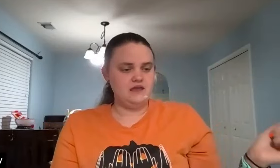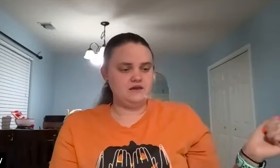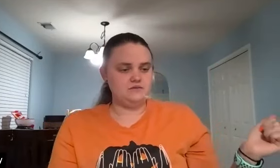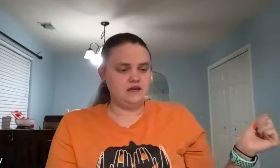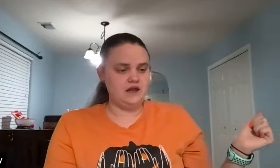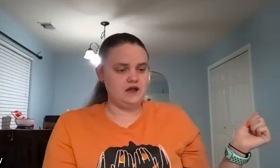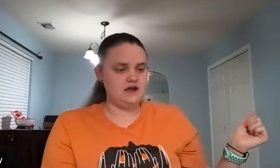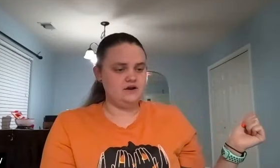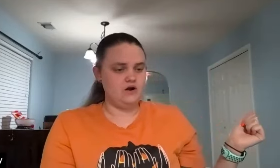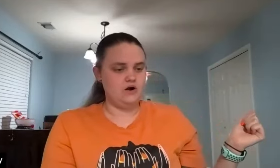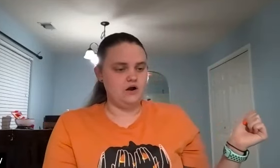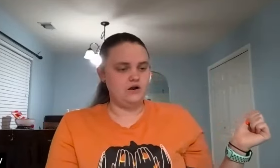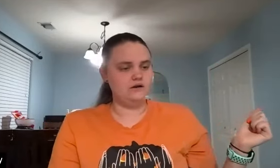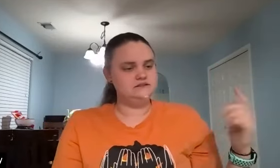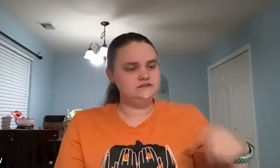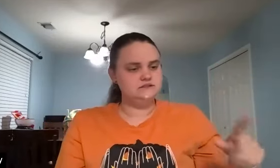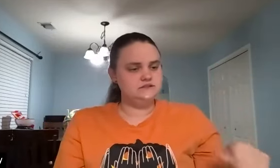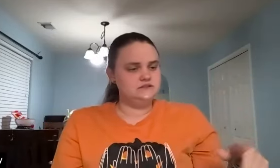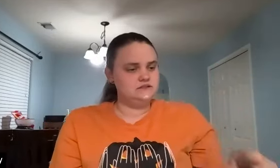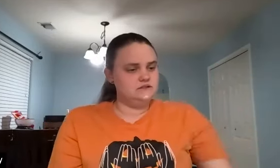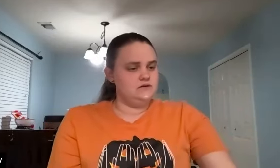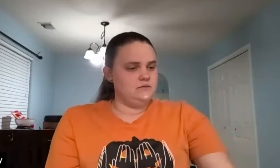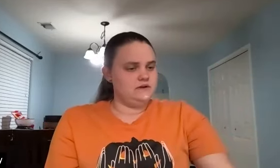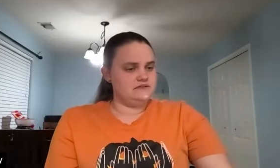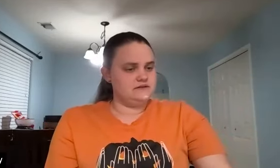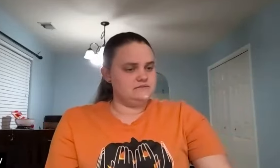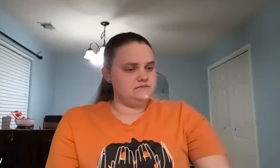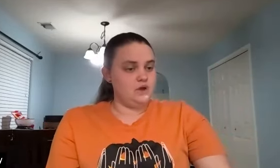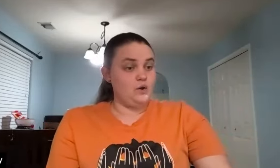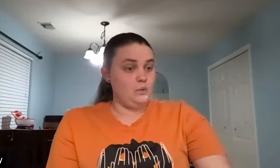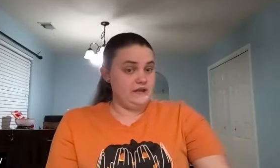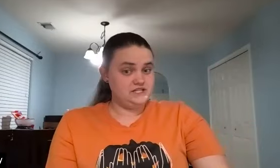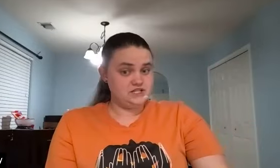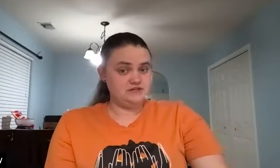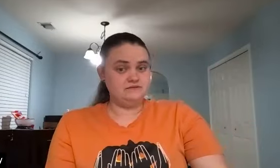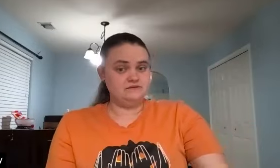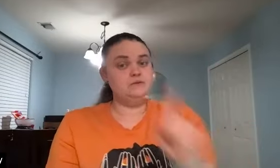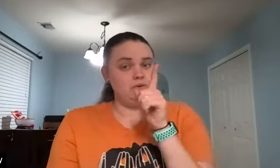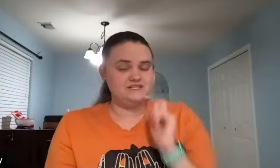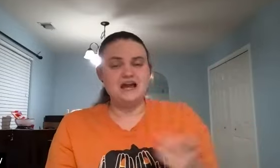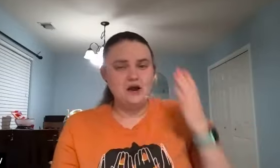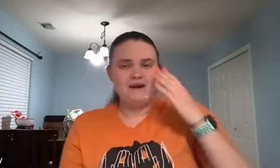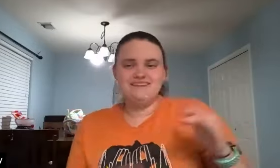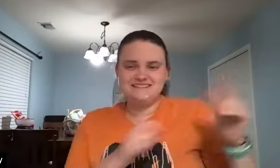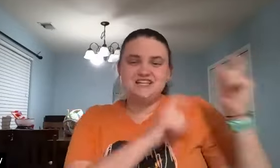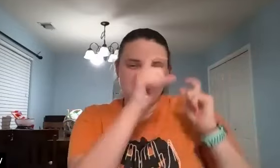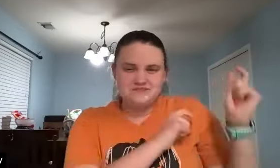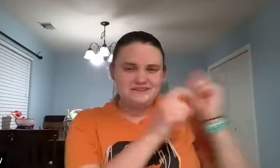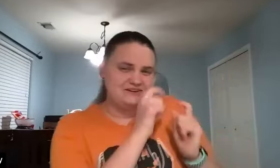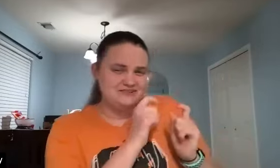Then we had our, where is it? Our witch. I know my list, I jumped a little, so